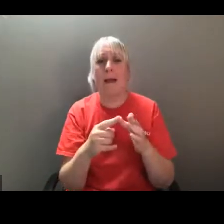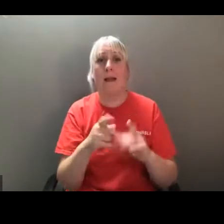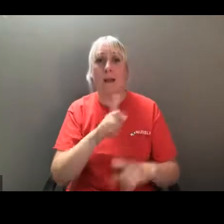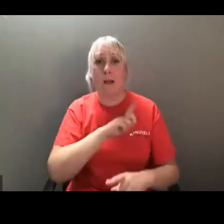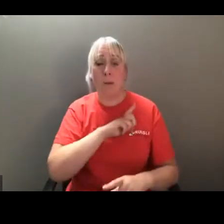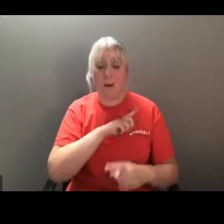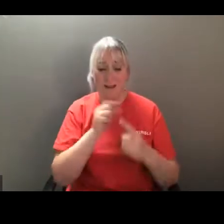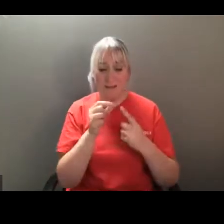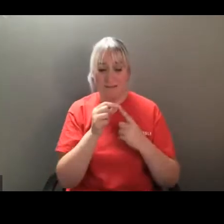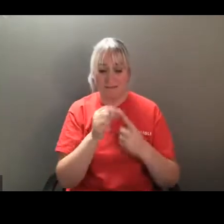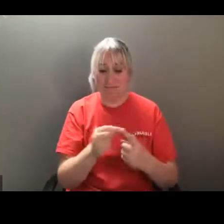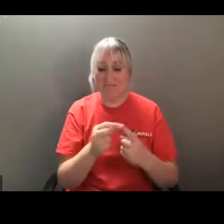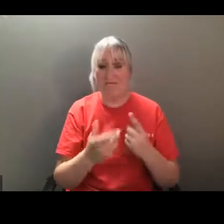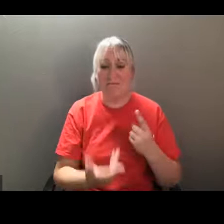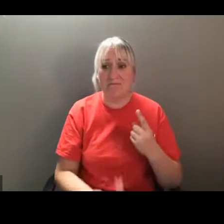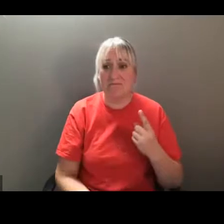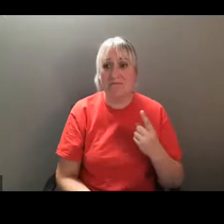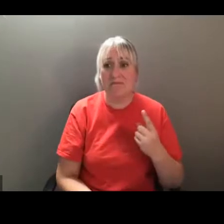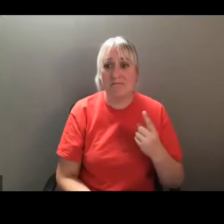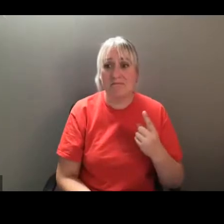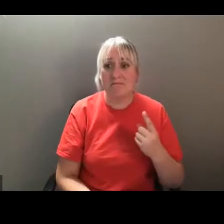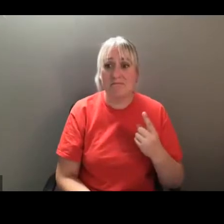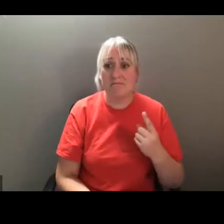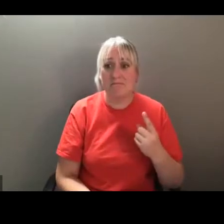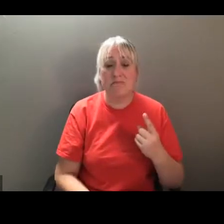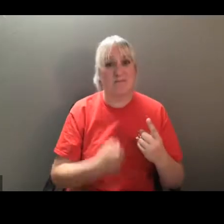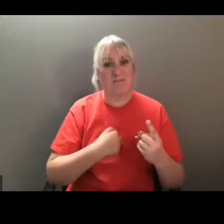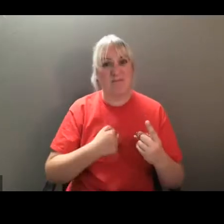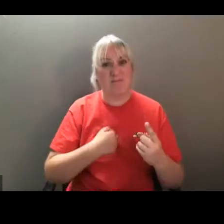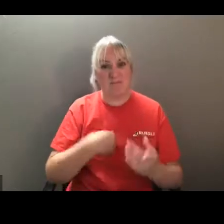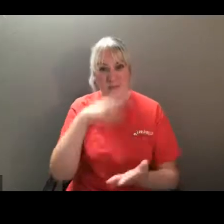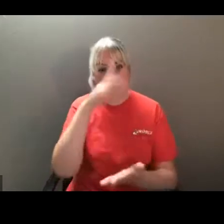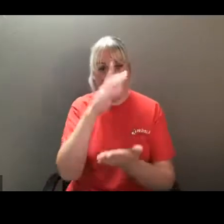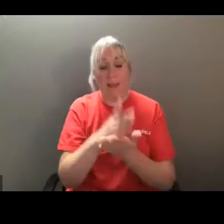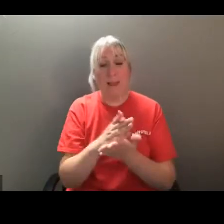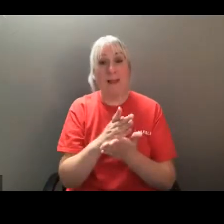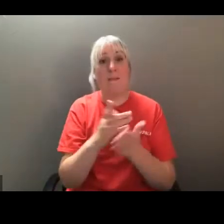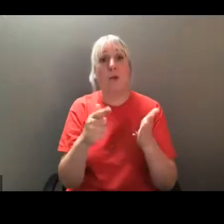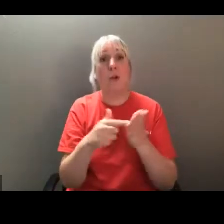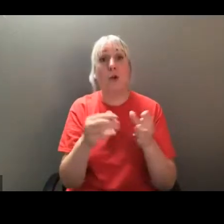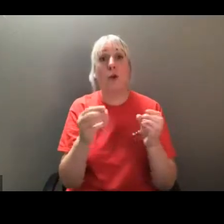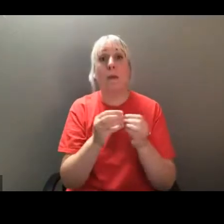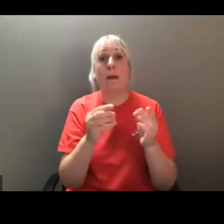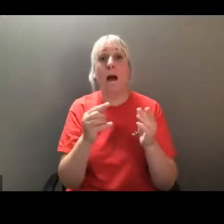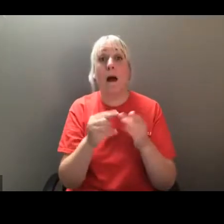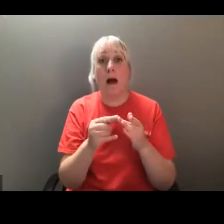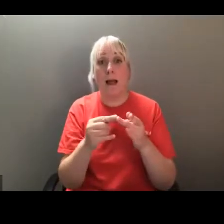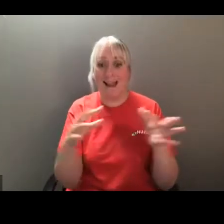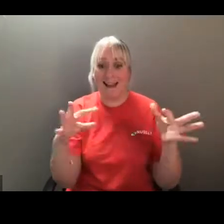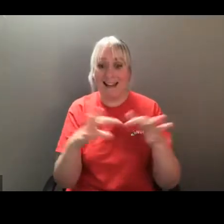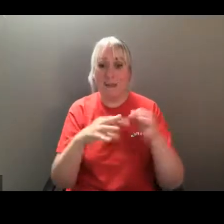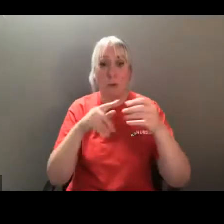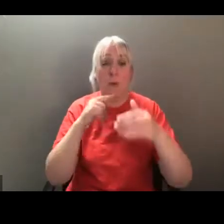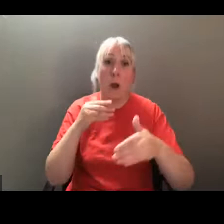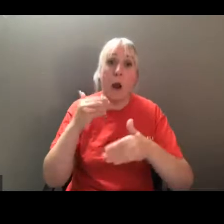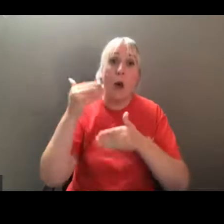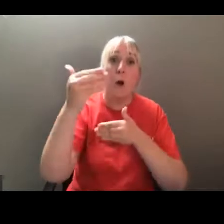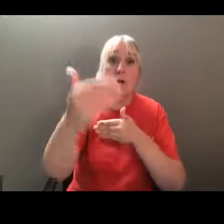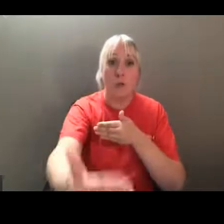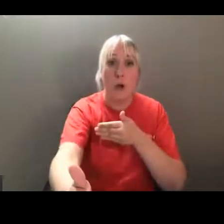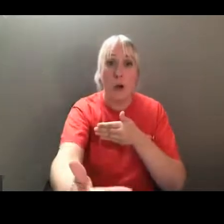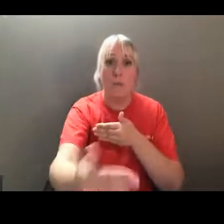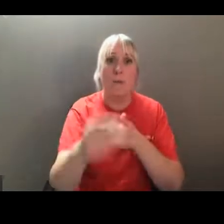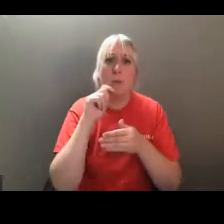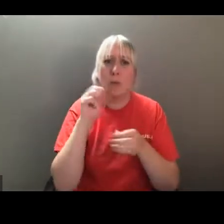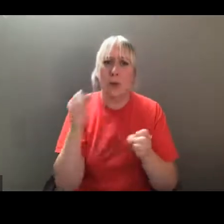I believe that a UBI in the long term would actually make